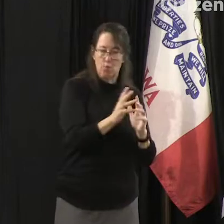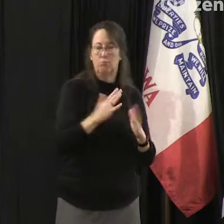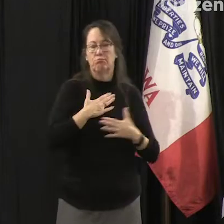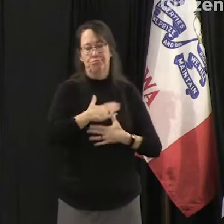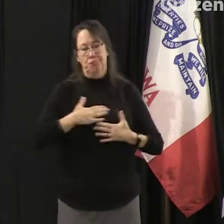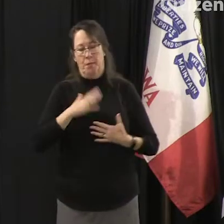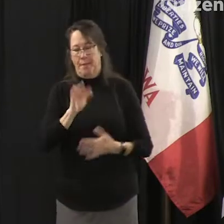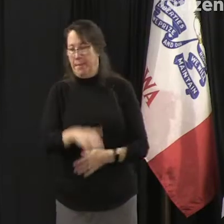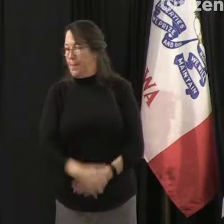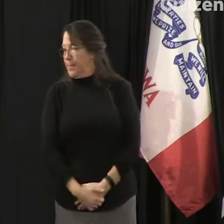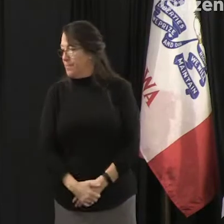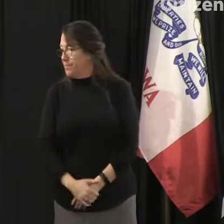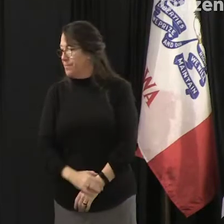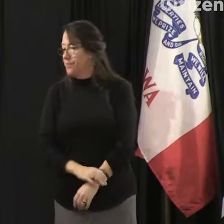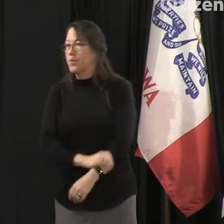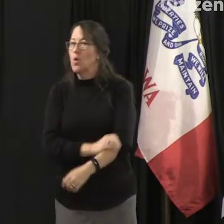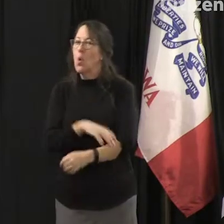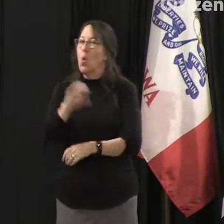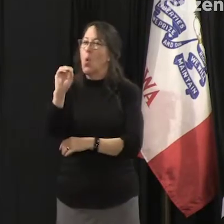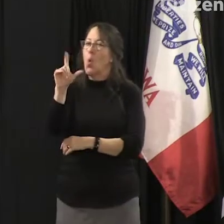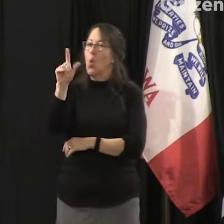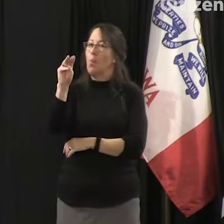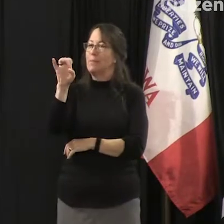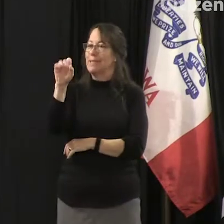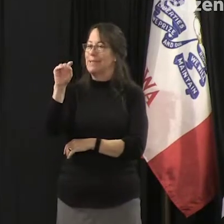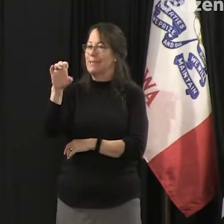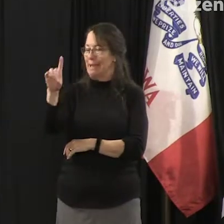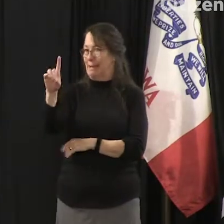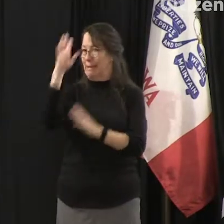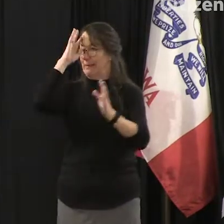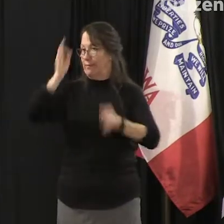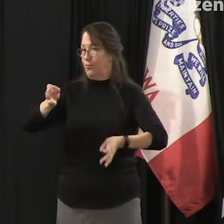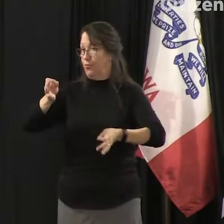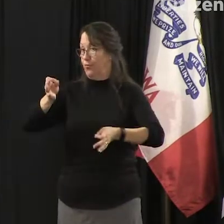be appreciated. The Olmstead decision.